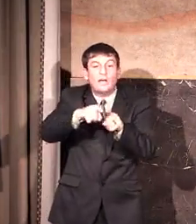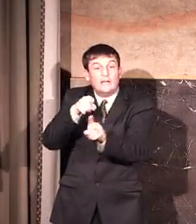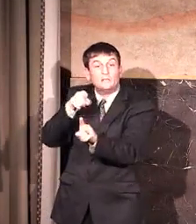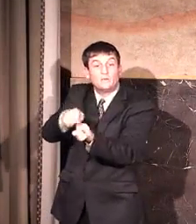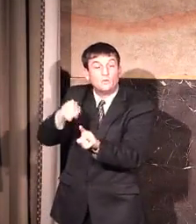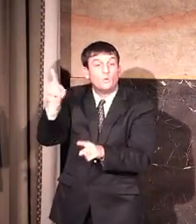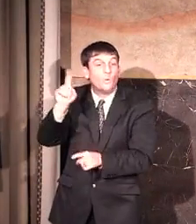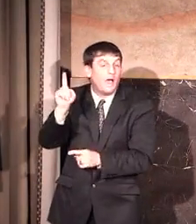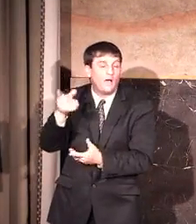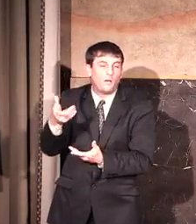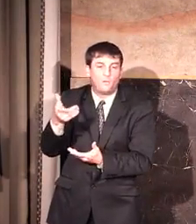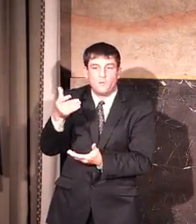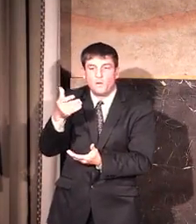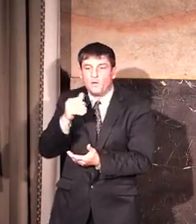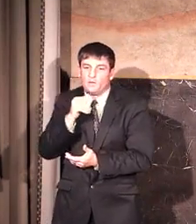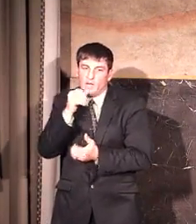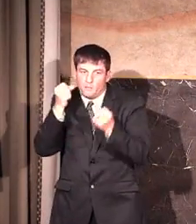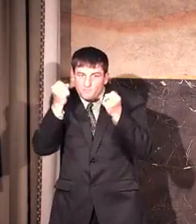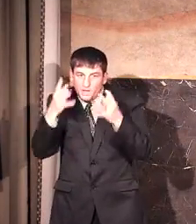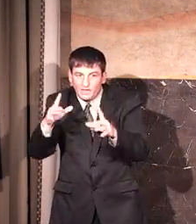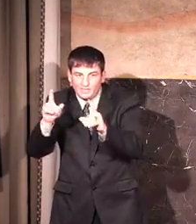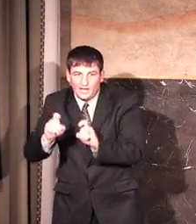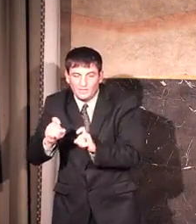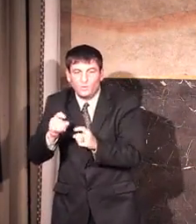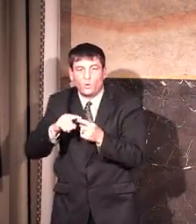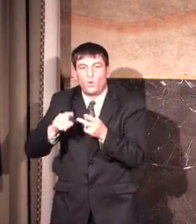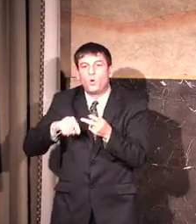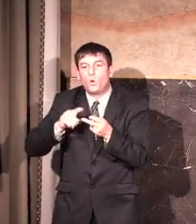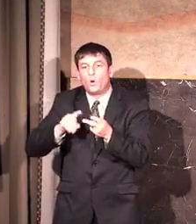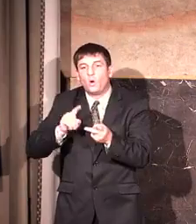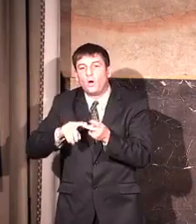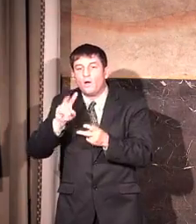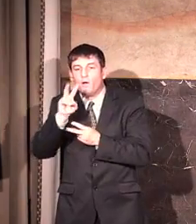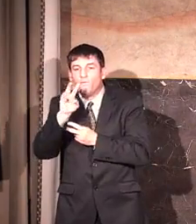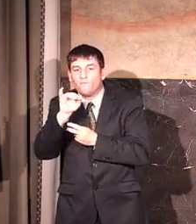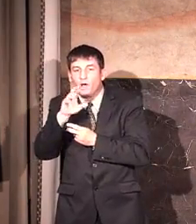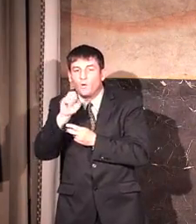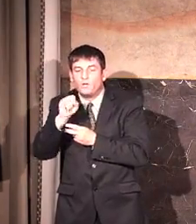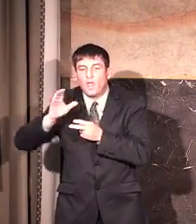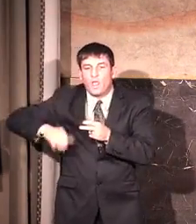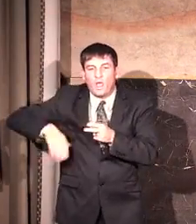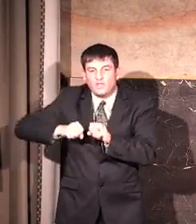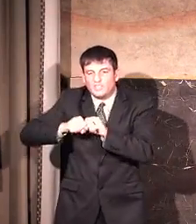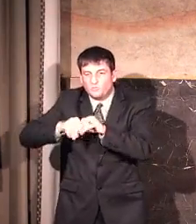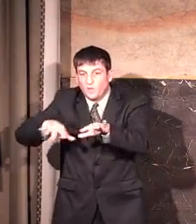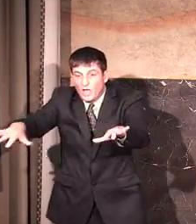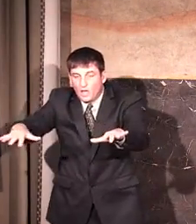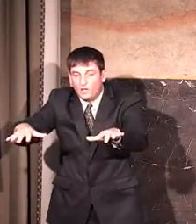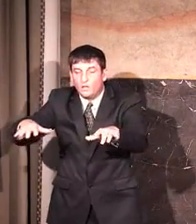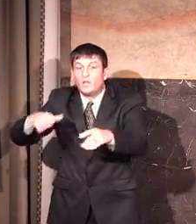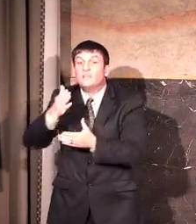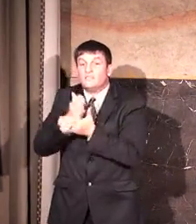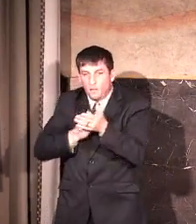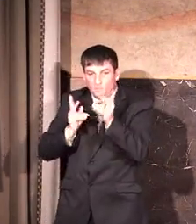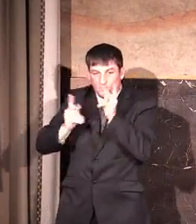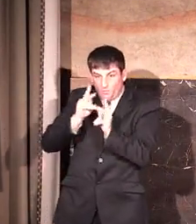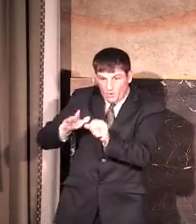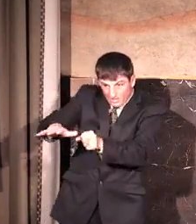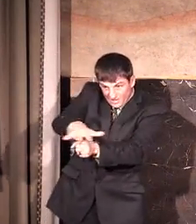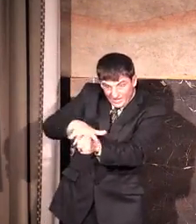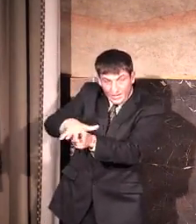much testing, the virus isn't felt to be as widespread, or there's a cluster. So some people are already being contacted in that